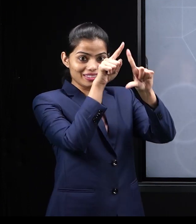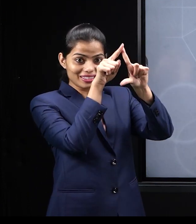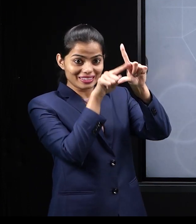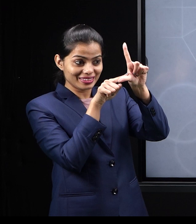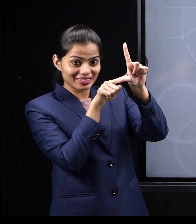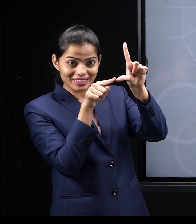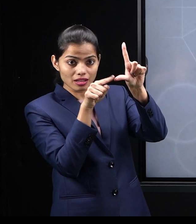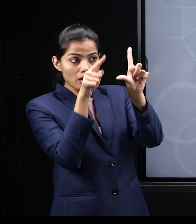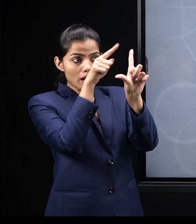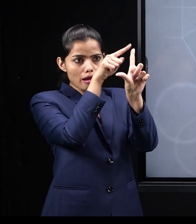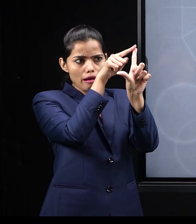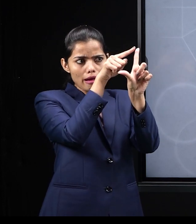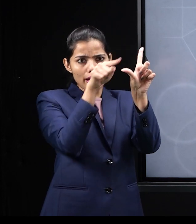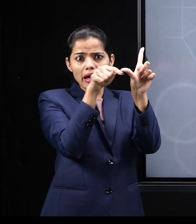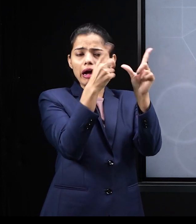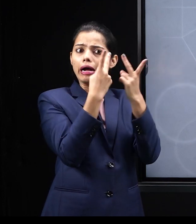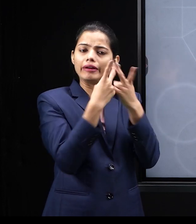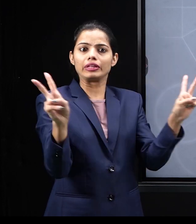Scalene triangle.